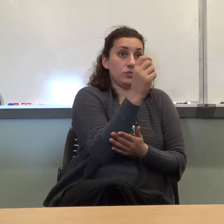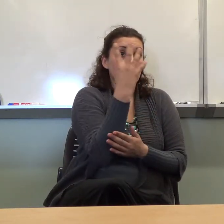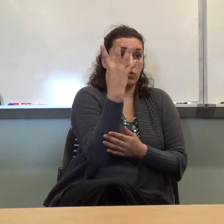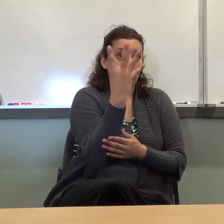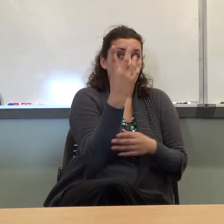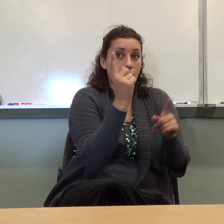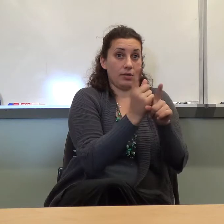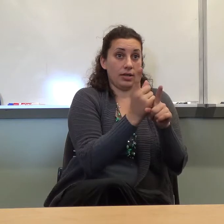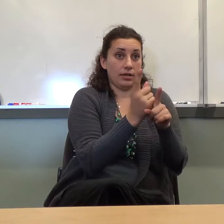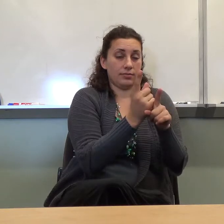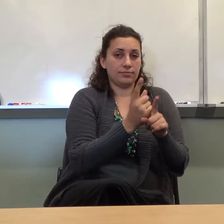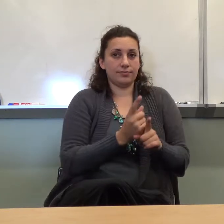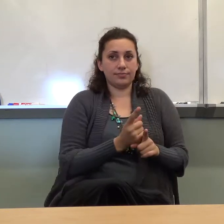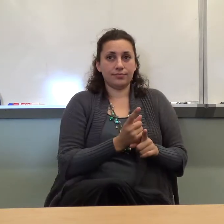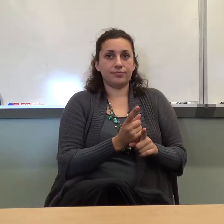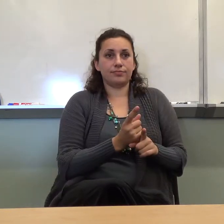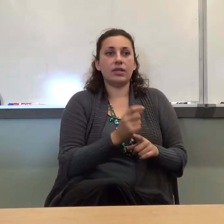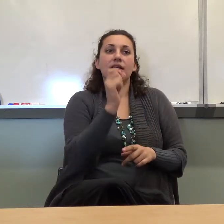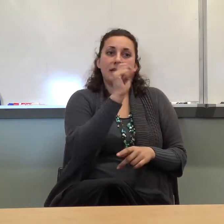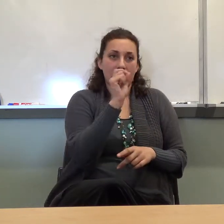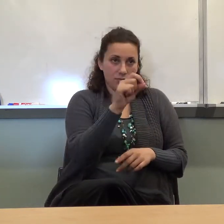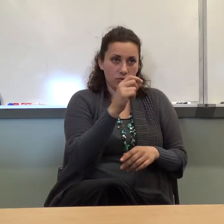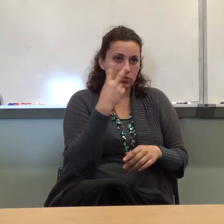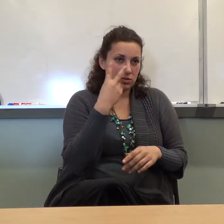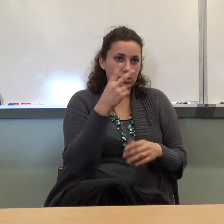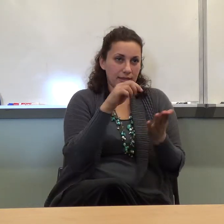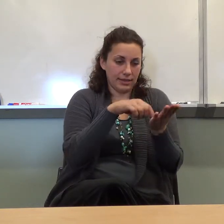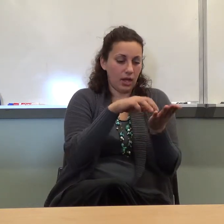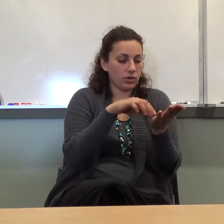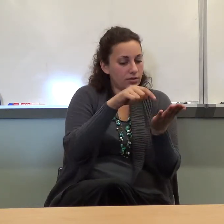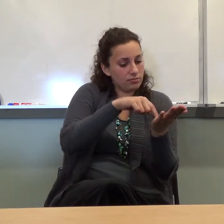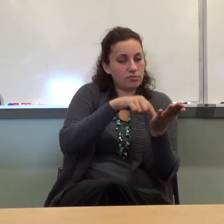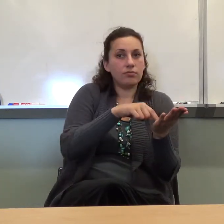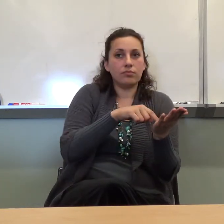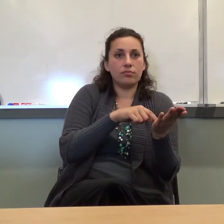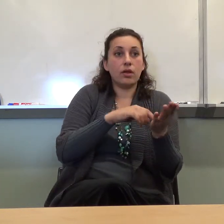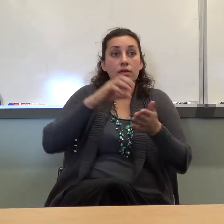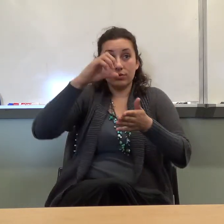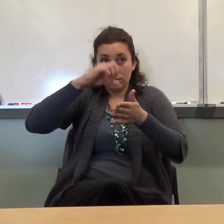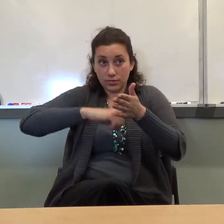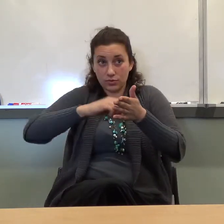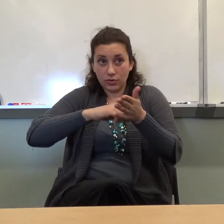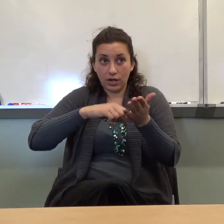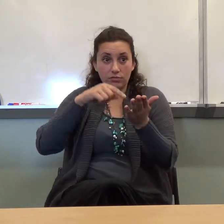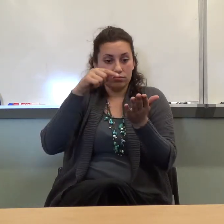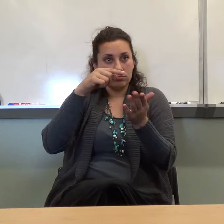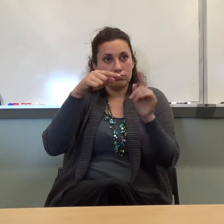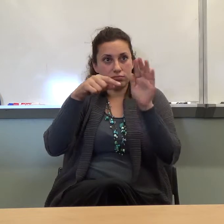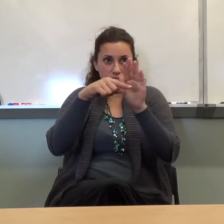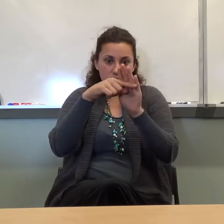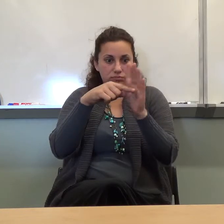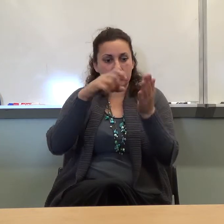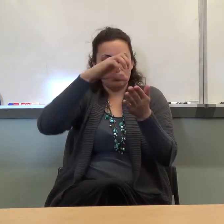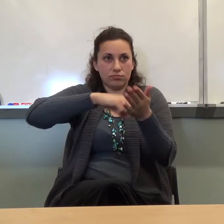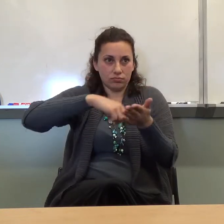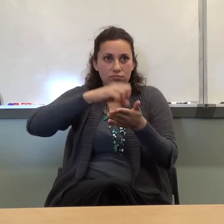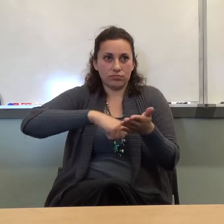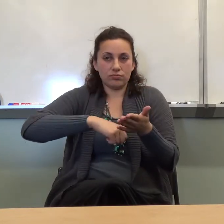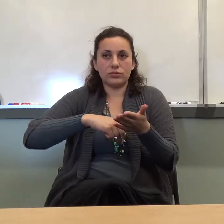point is also on the keypad. All right, subtract. And that's a standard operation, subtract. Now, what do you